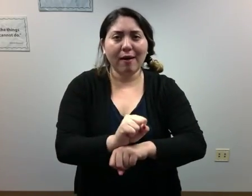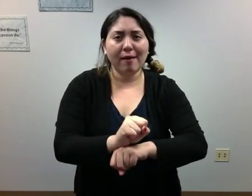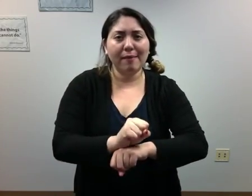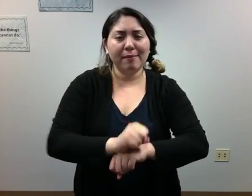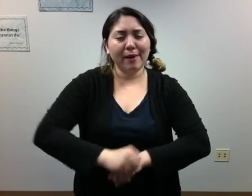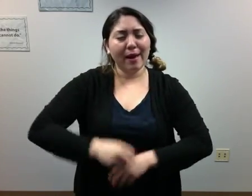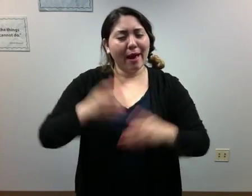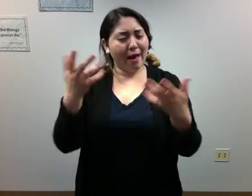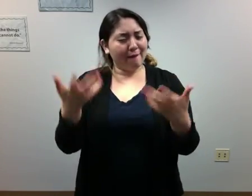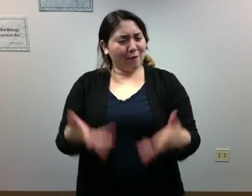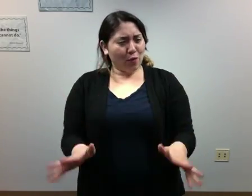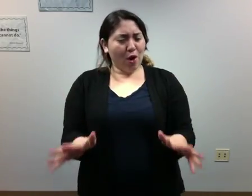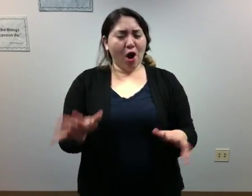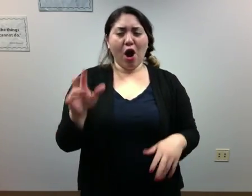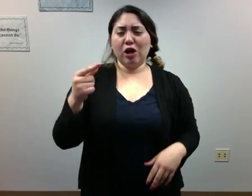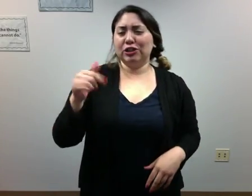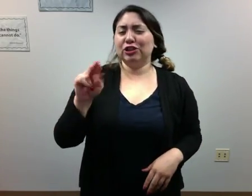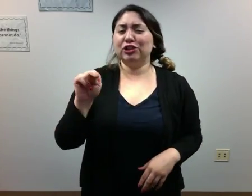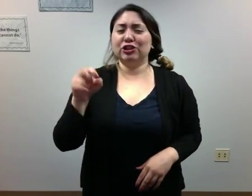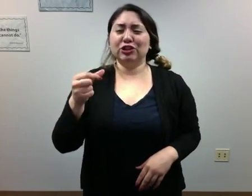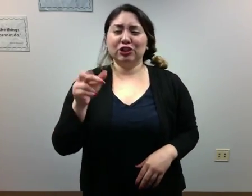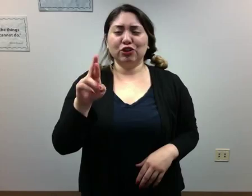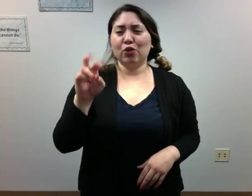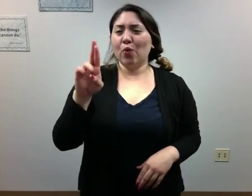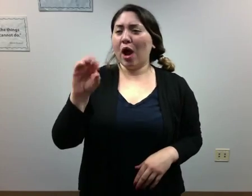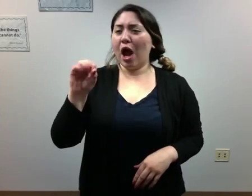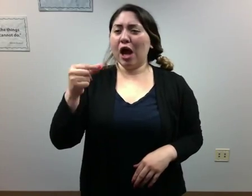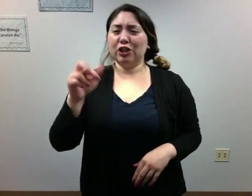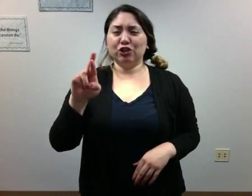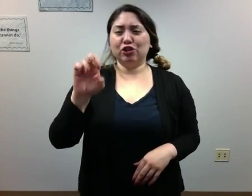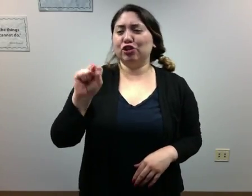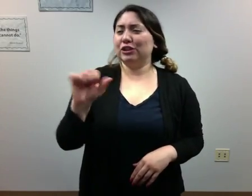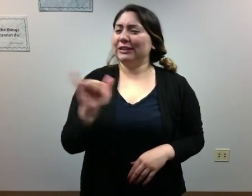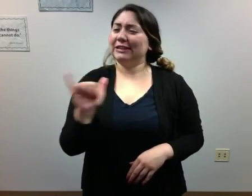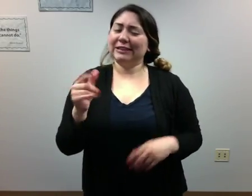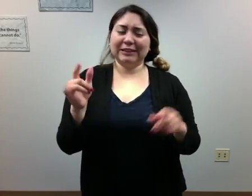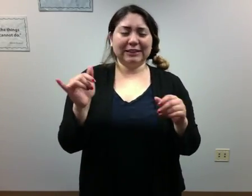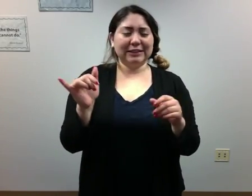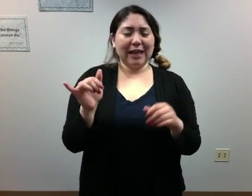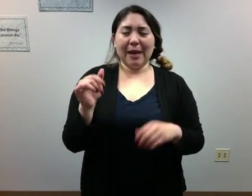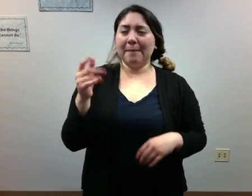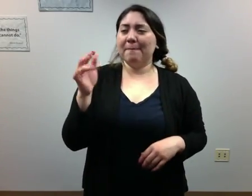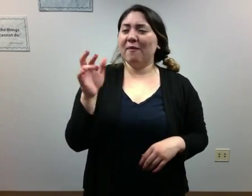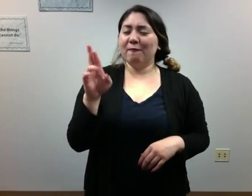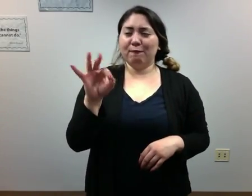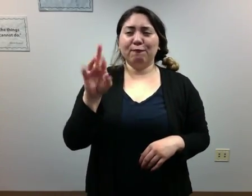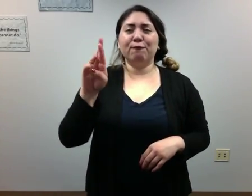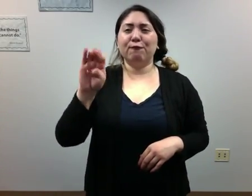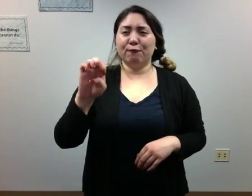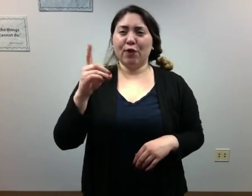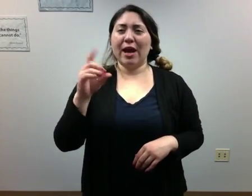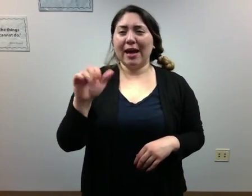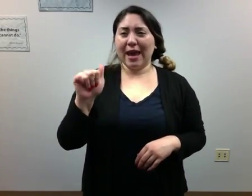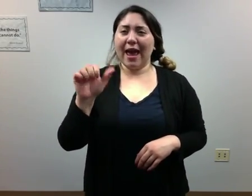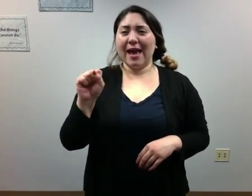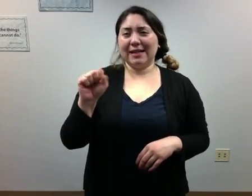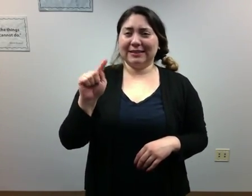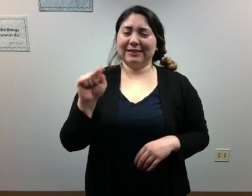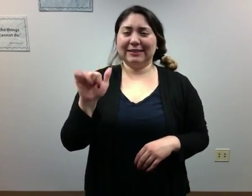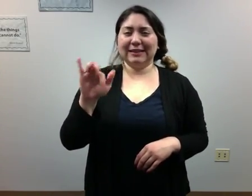After all, Ginger Rogers did everything that Fred Astaire did. She just did it backwards and in